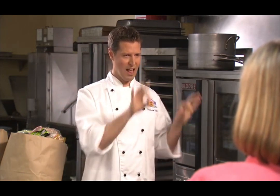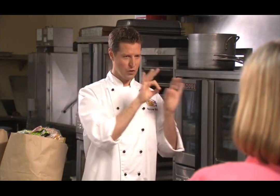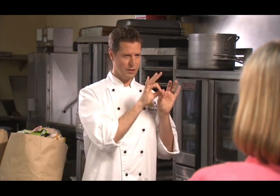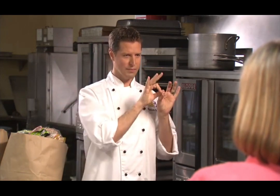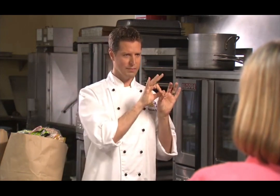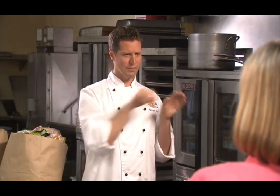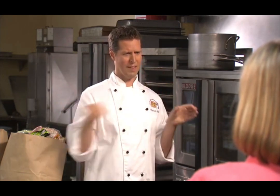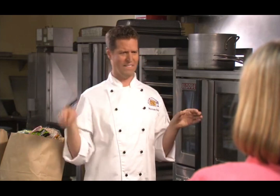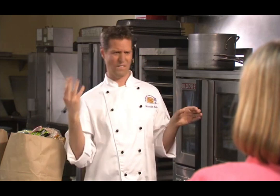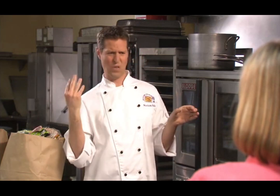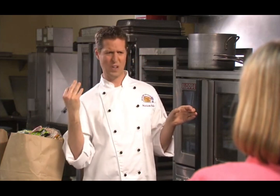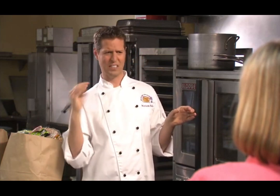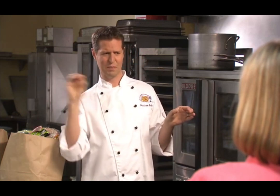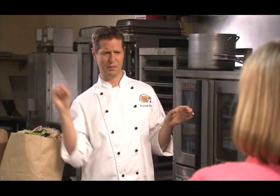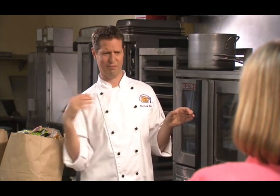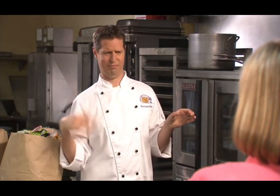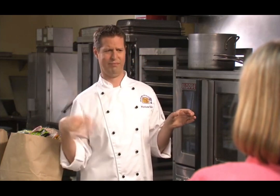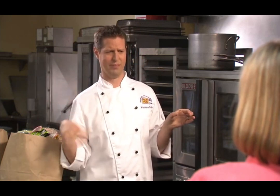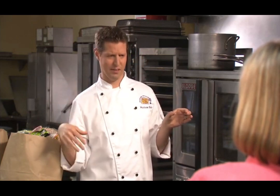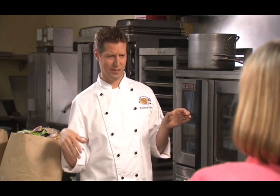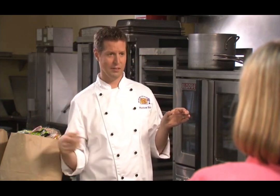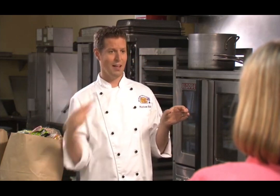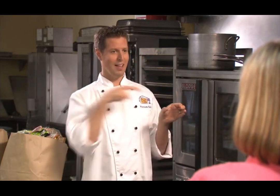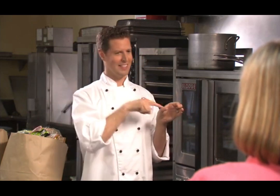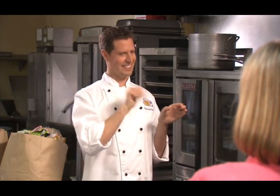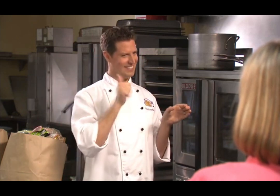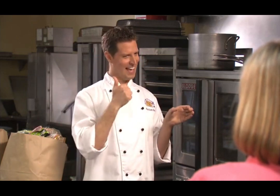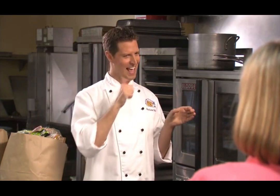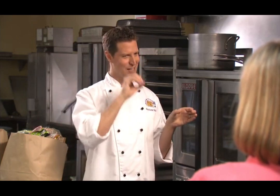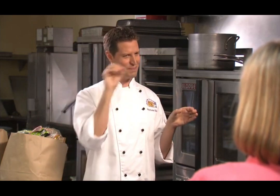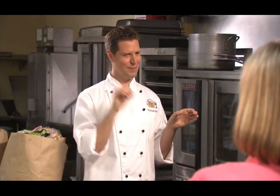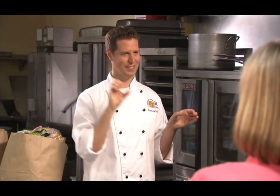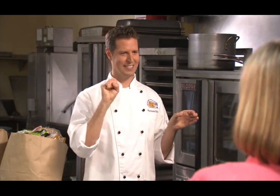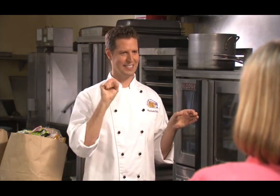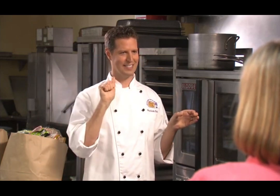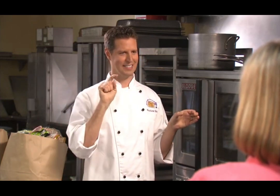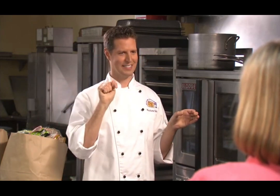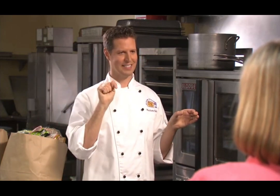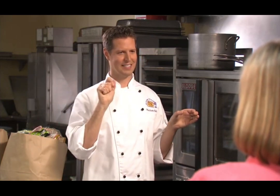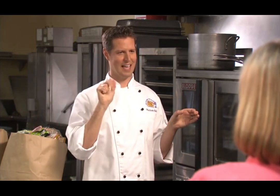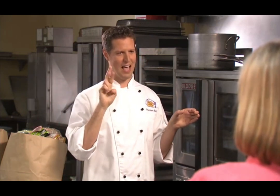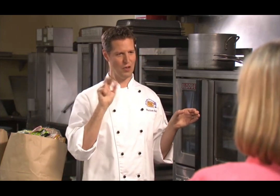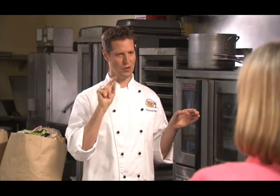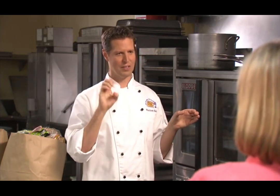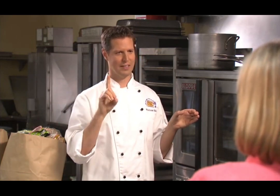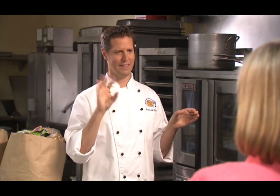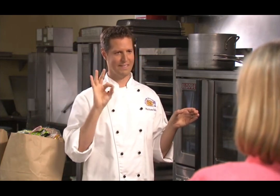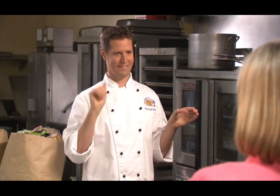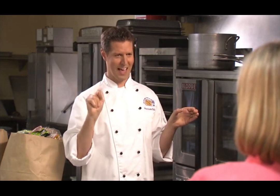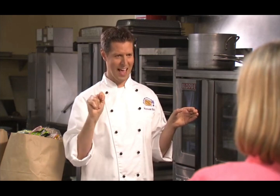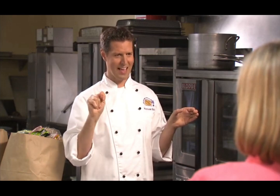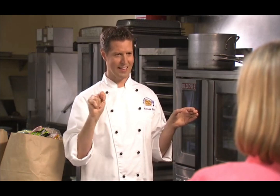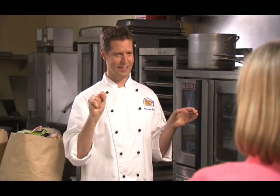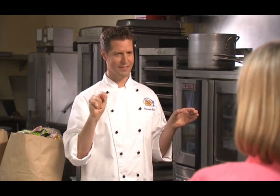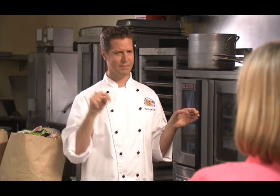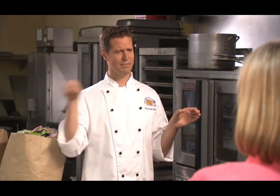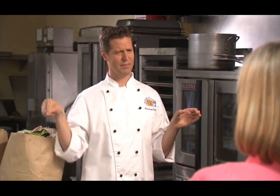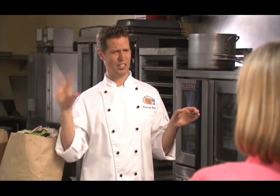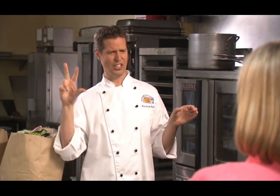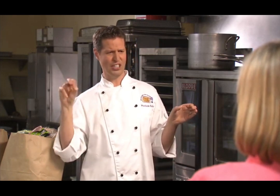DV fat, while the regular has 14%. The 2% cheese has 10% DV saturated fat, while the regular